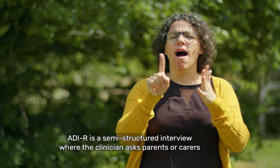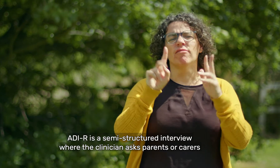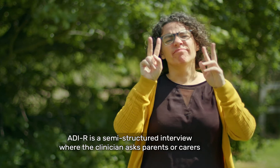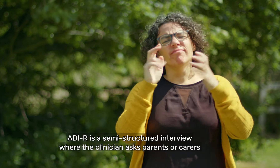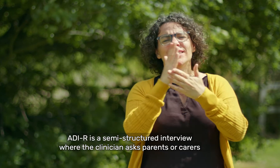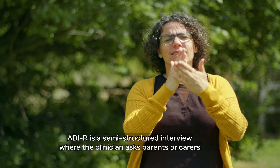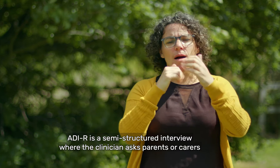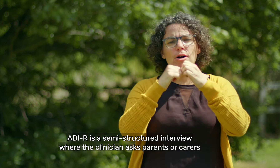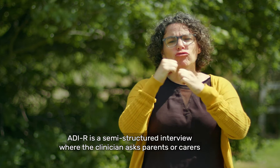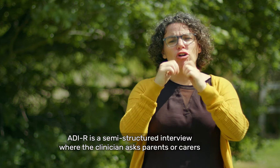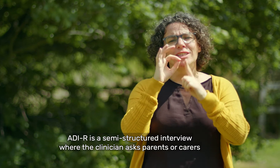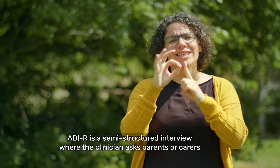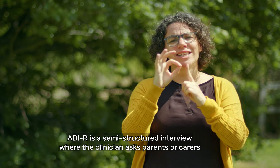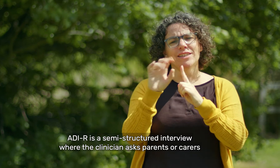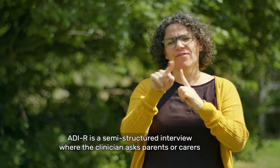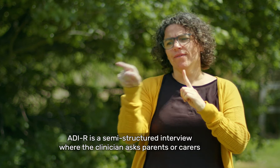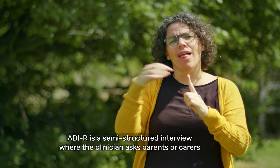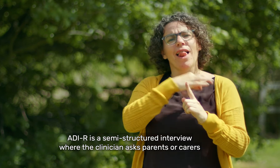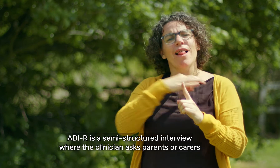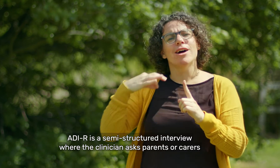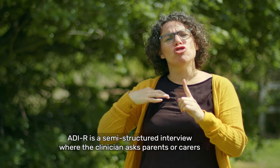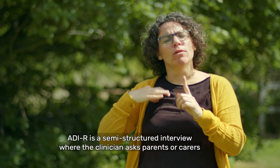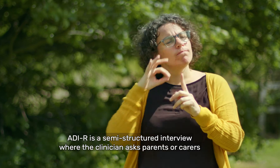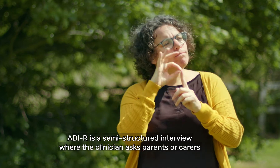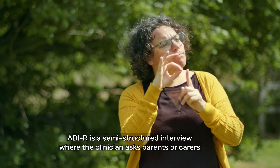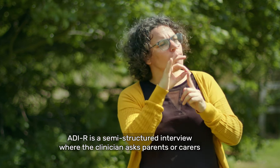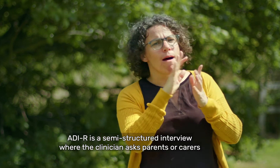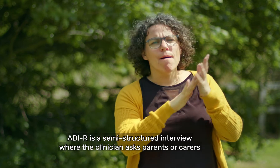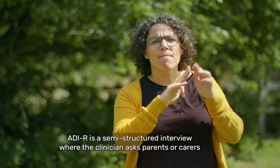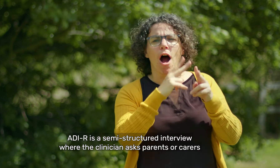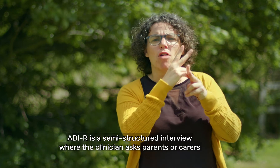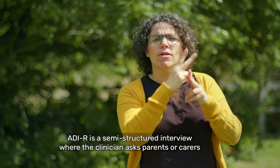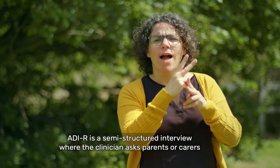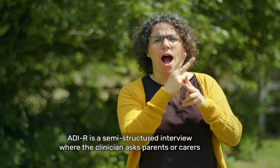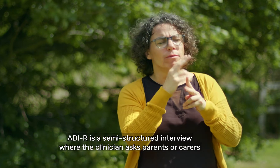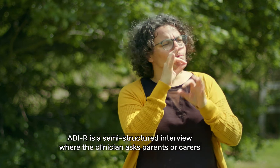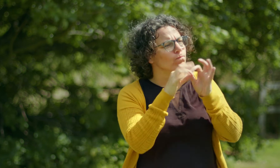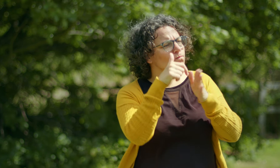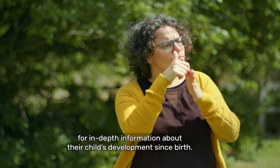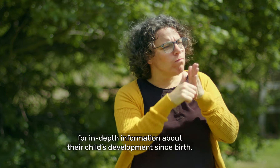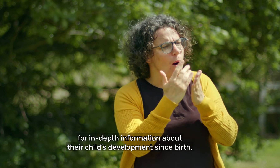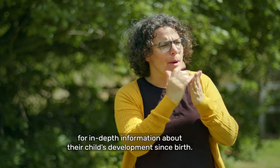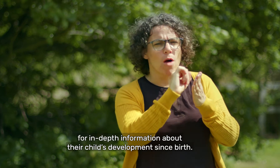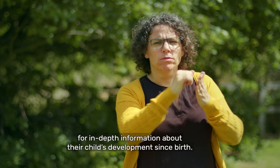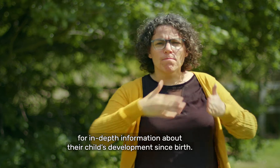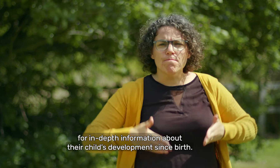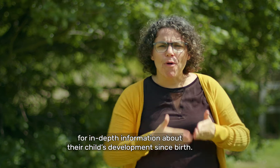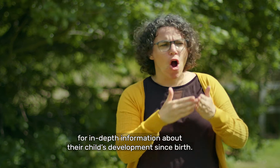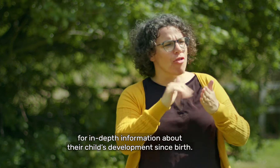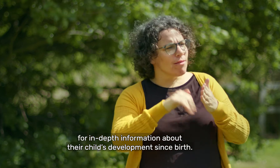ADIR is a semi-structured interview where the clinician asks parents or carers for in-depth information about their child's development